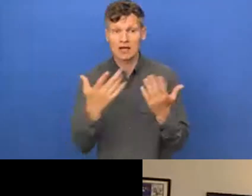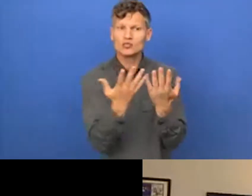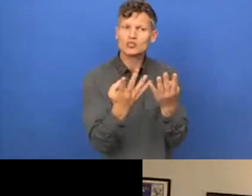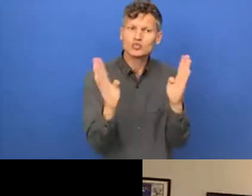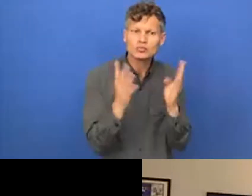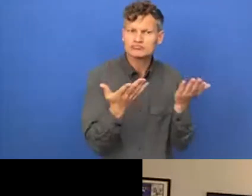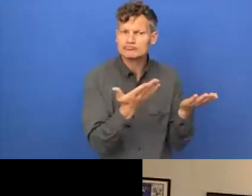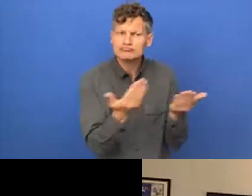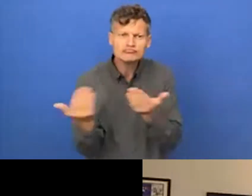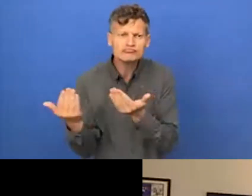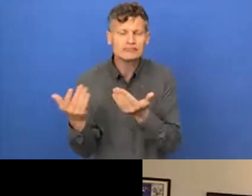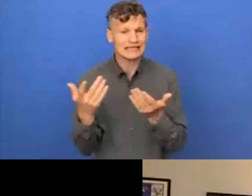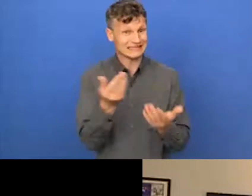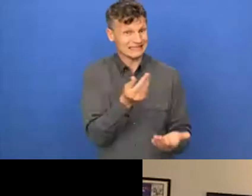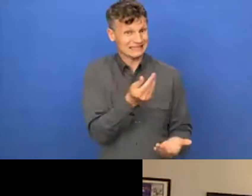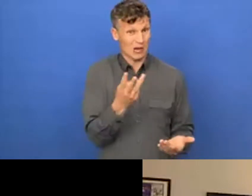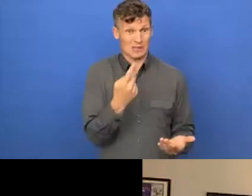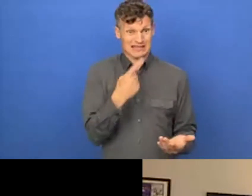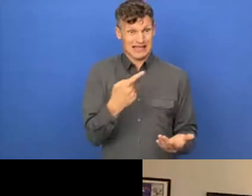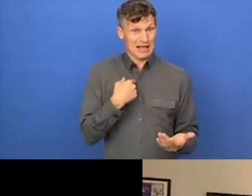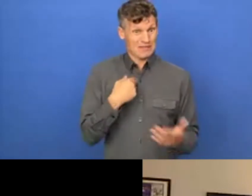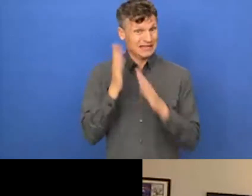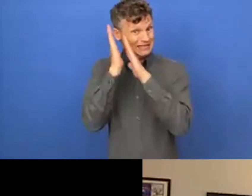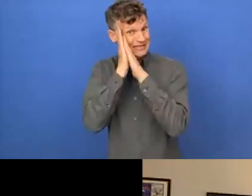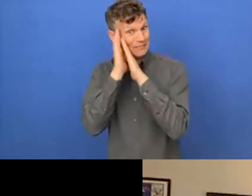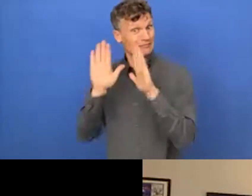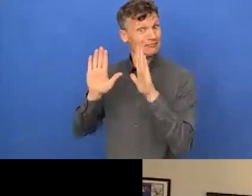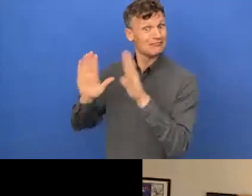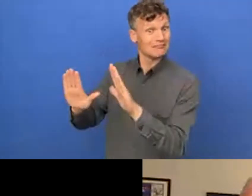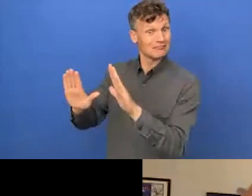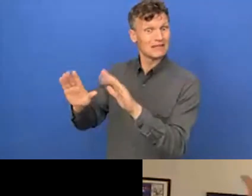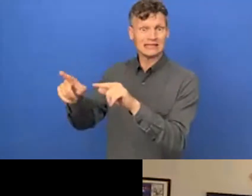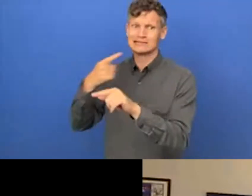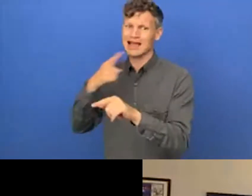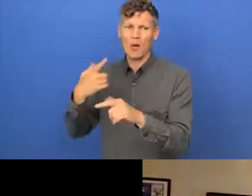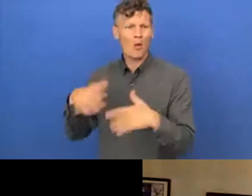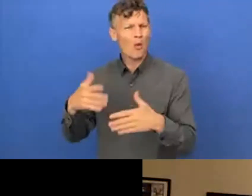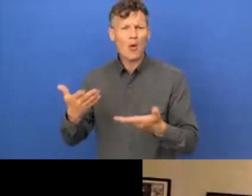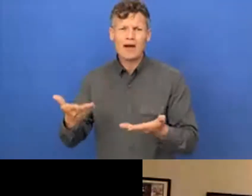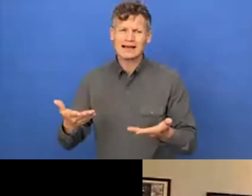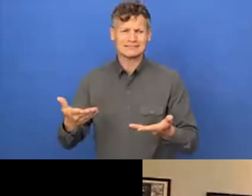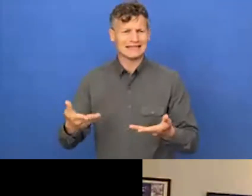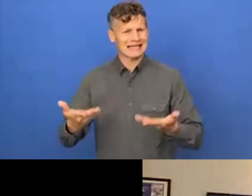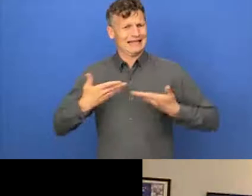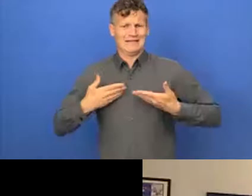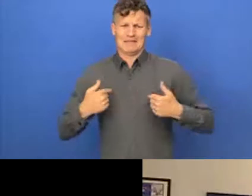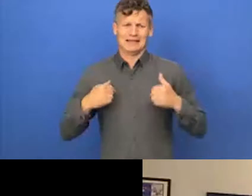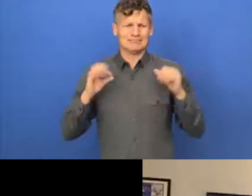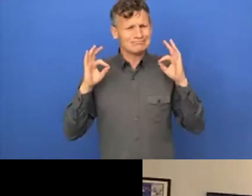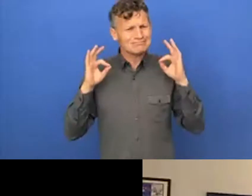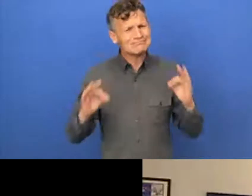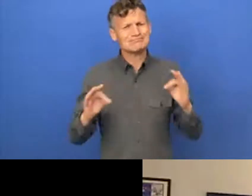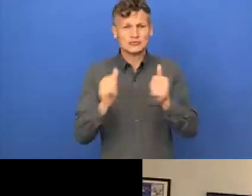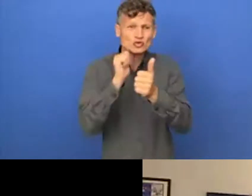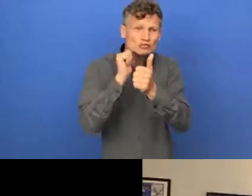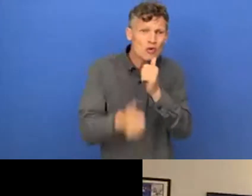was actually allowed them to do things like play sports. They talked about, some of the students in South Africa talked about